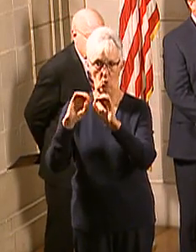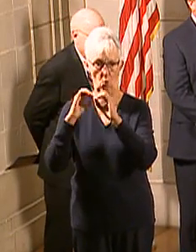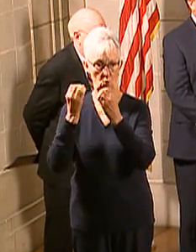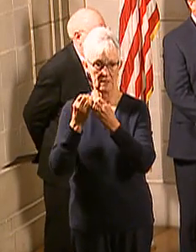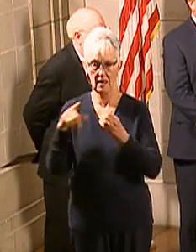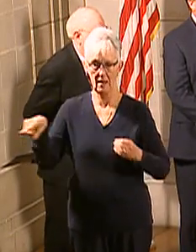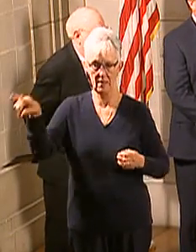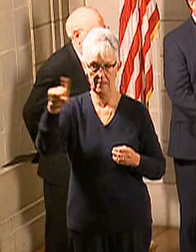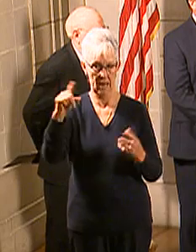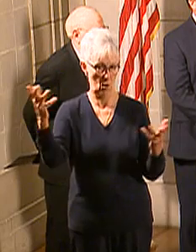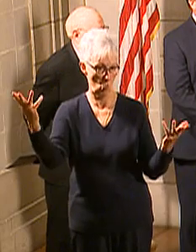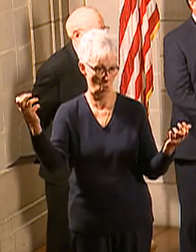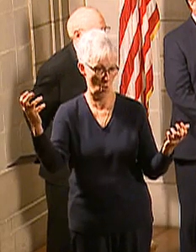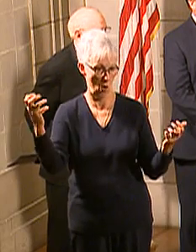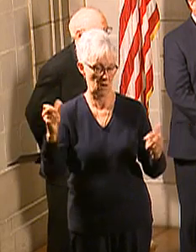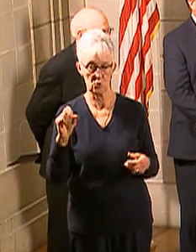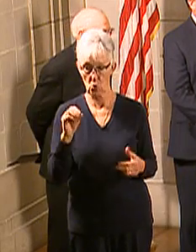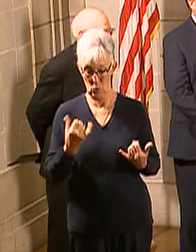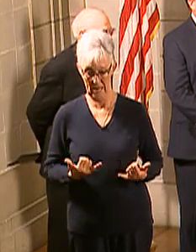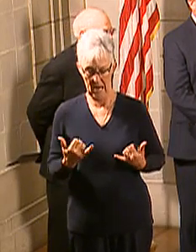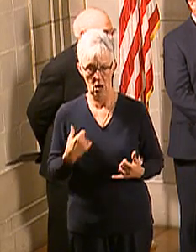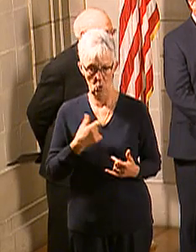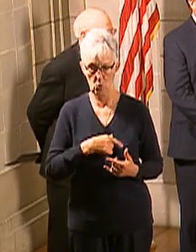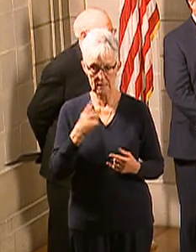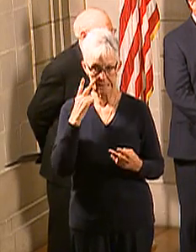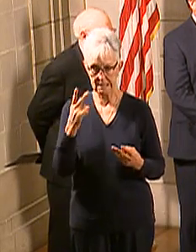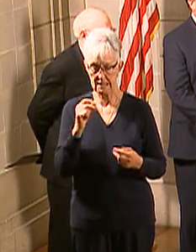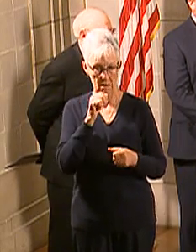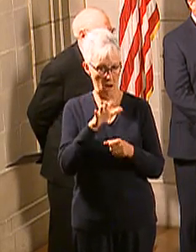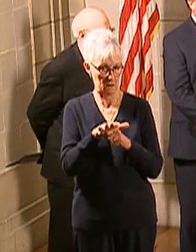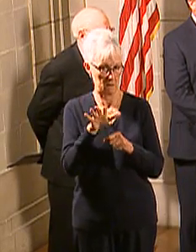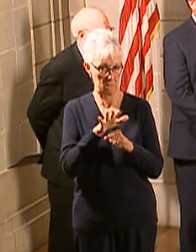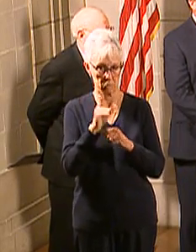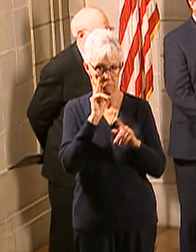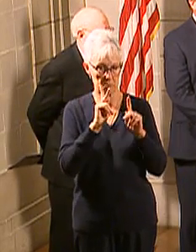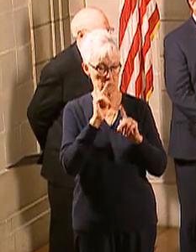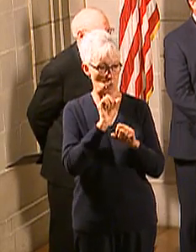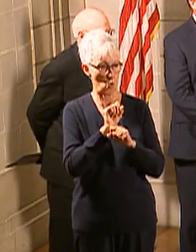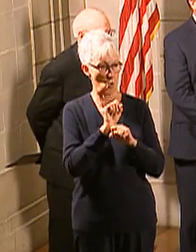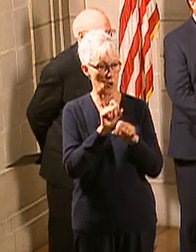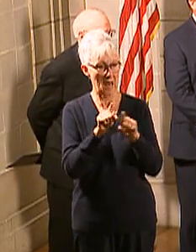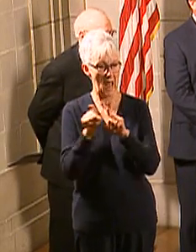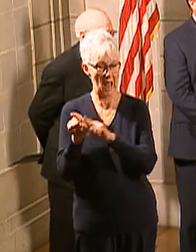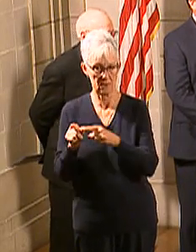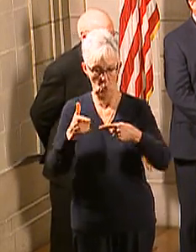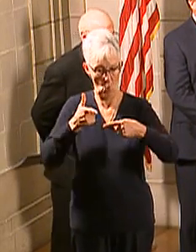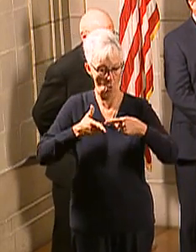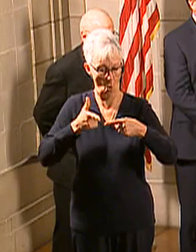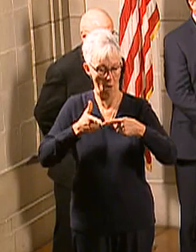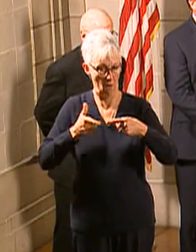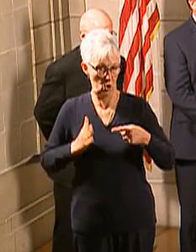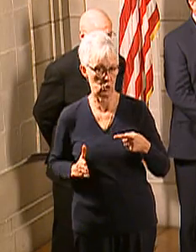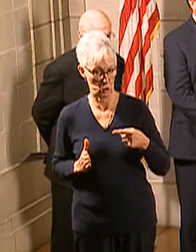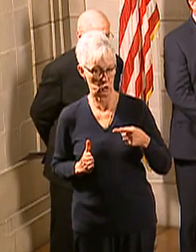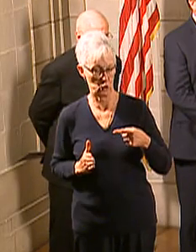is welders, experienced welders. And what's been really great is to be able to work with the colleges that will help us build a curriculum